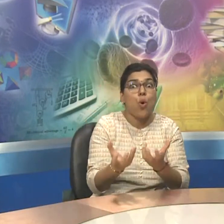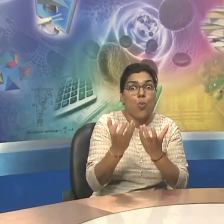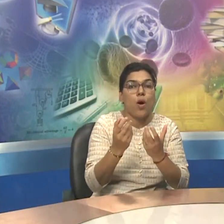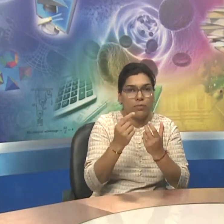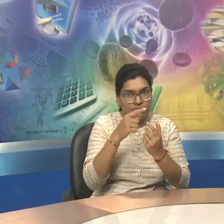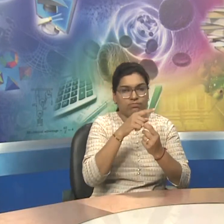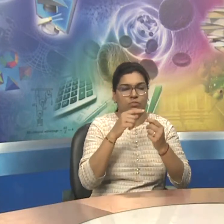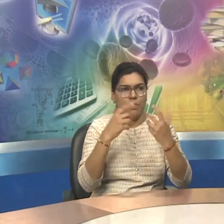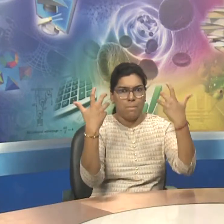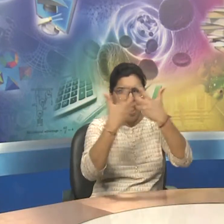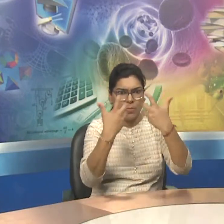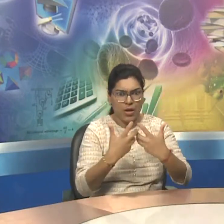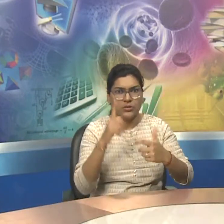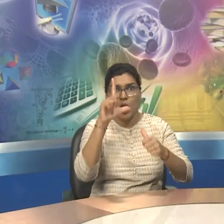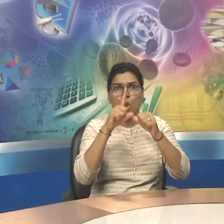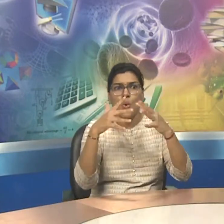territorial integrity